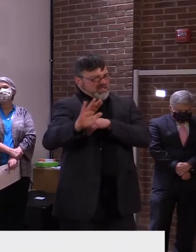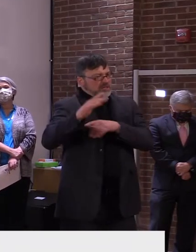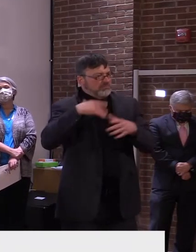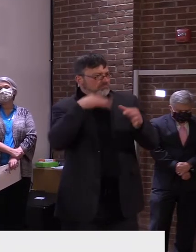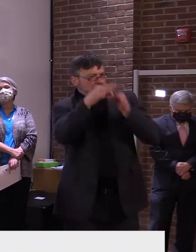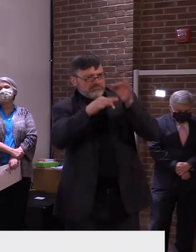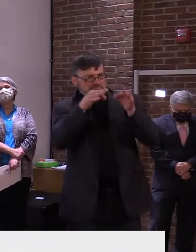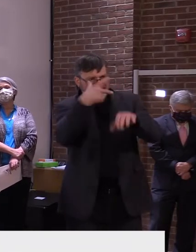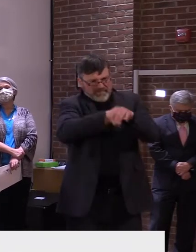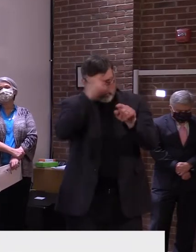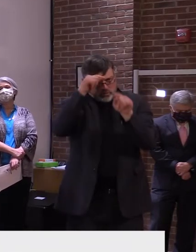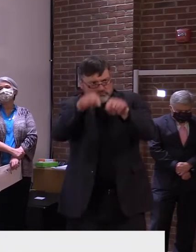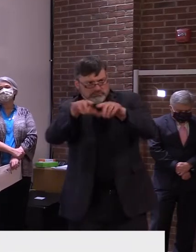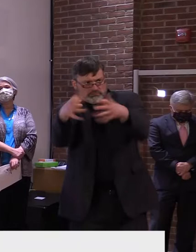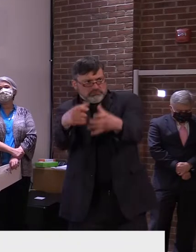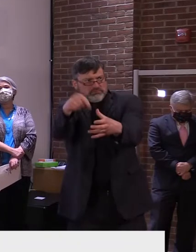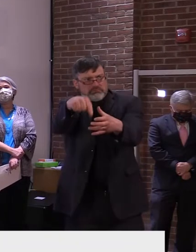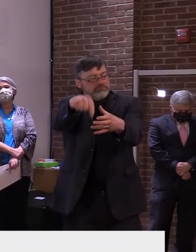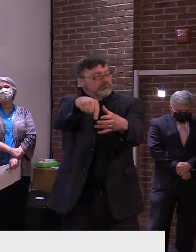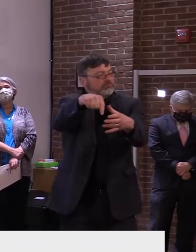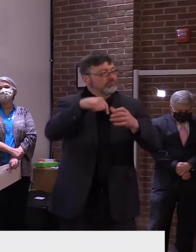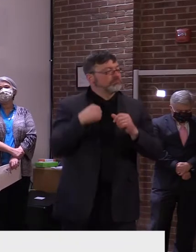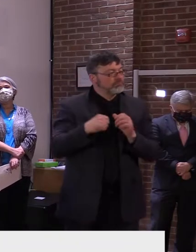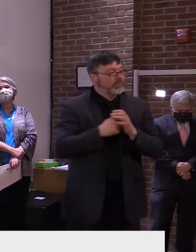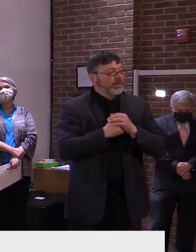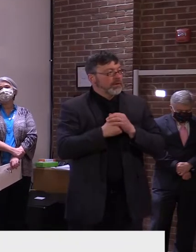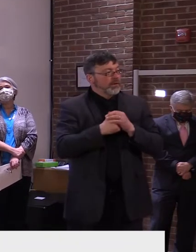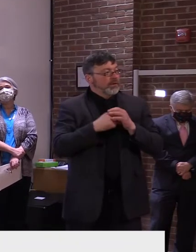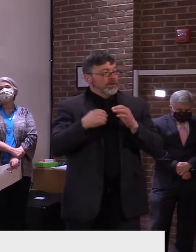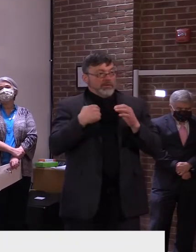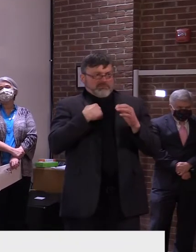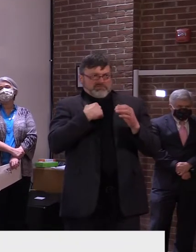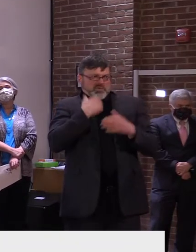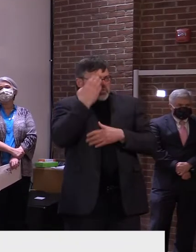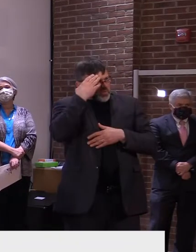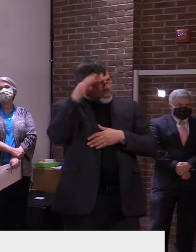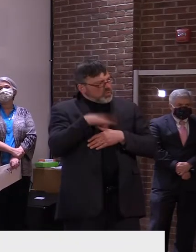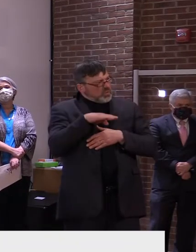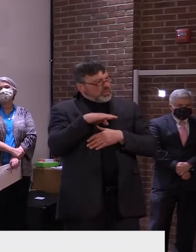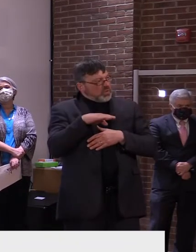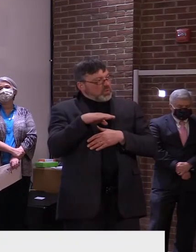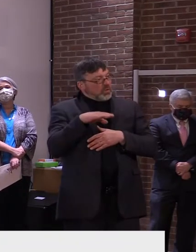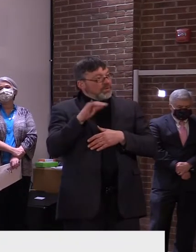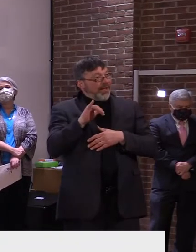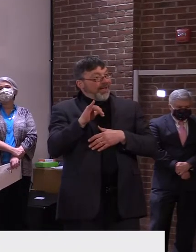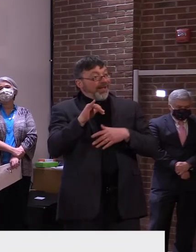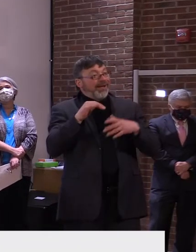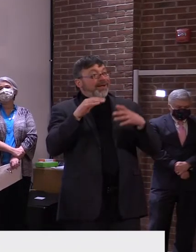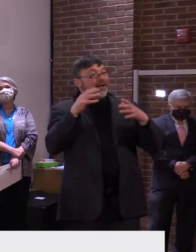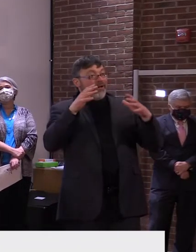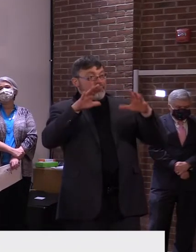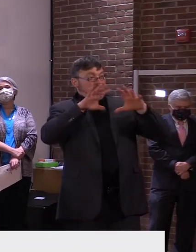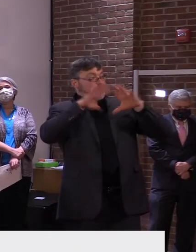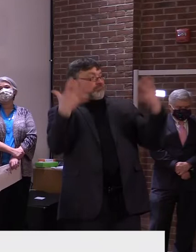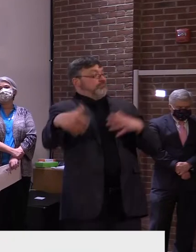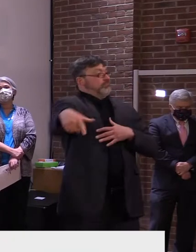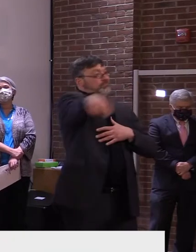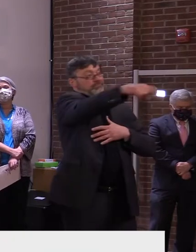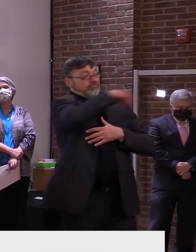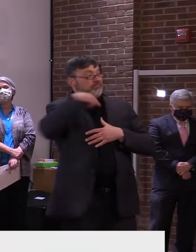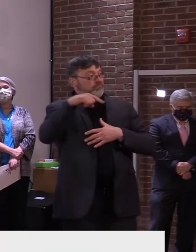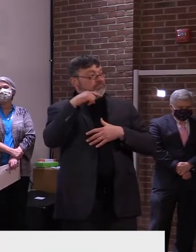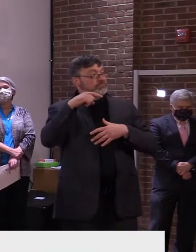BIPOC are overrepresented in COVID-19 cases and have significantly higher hospitalization and